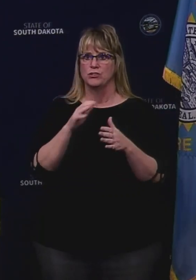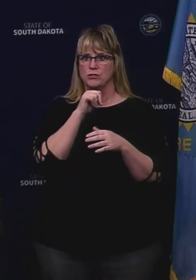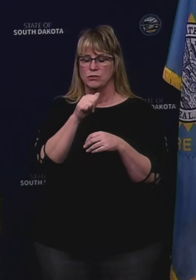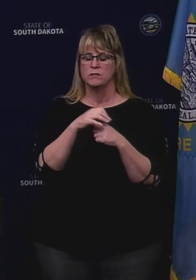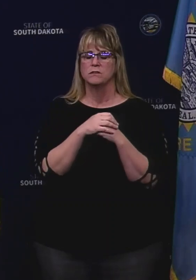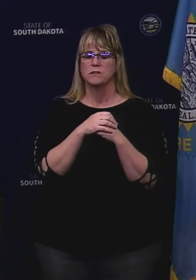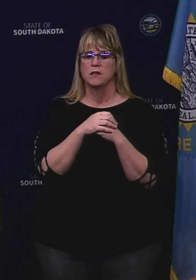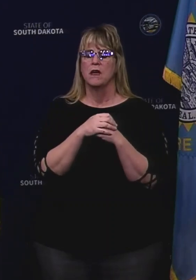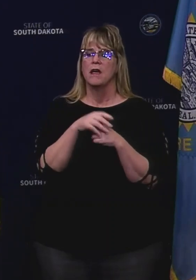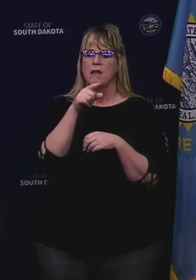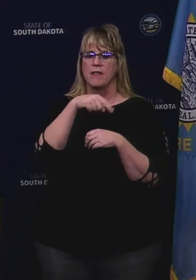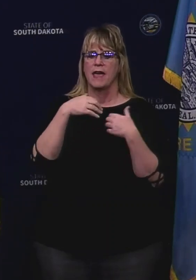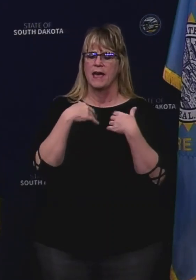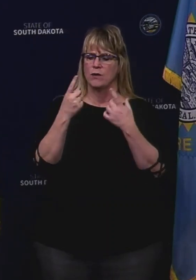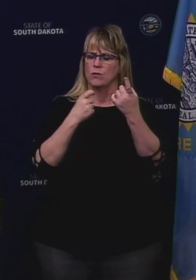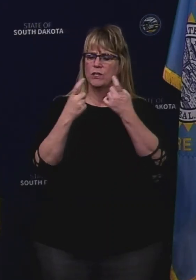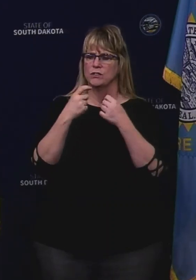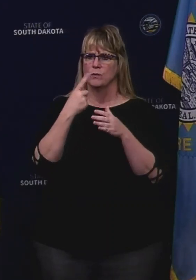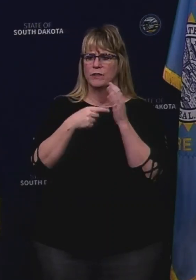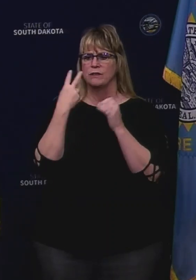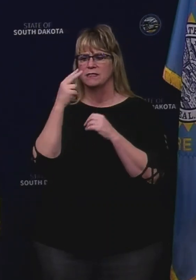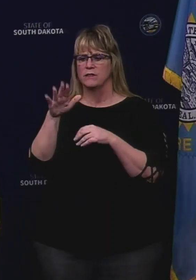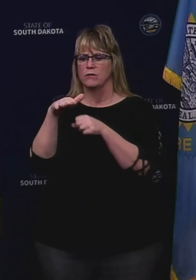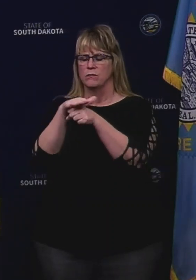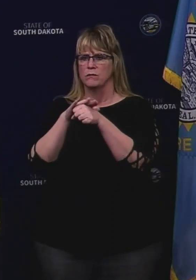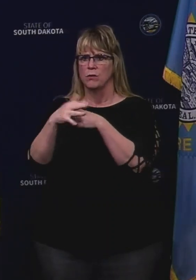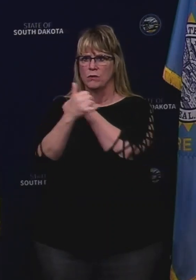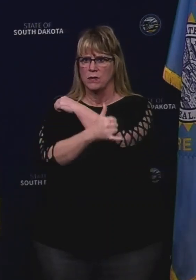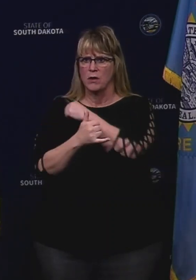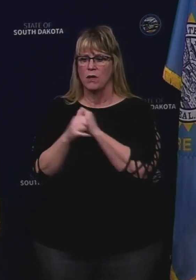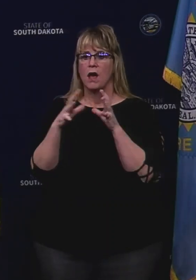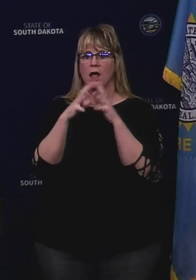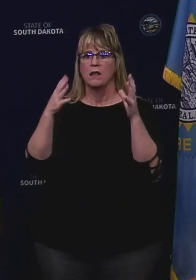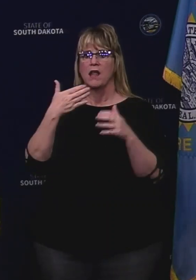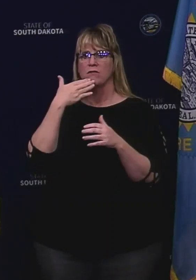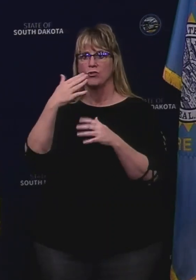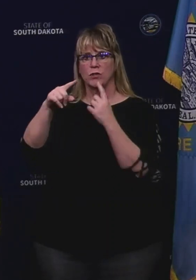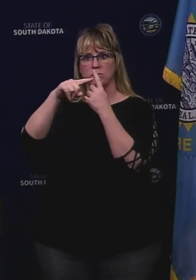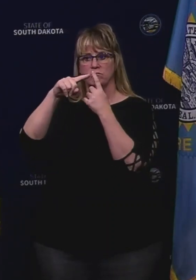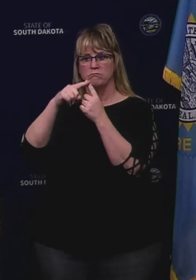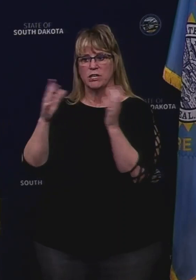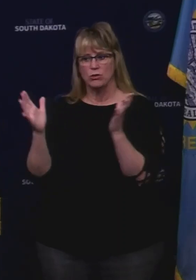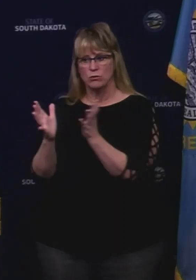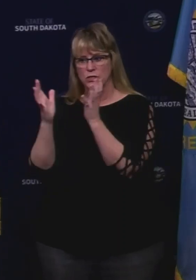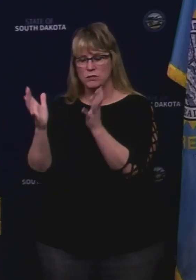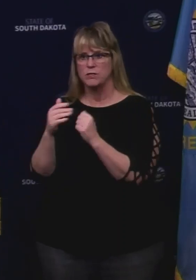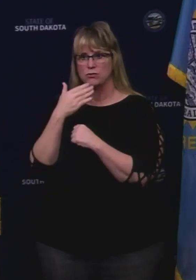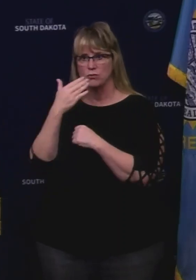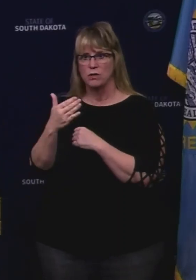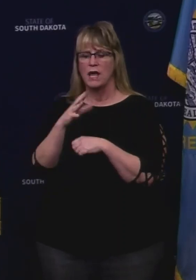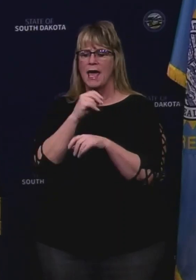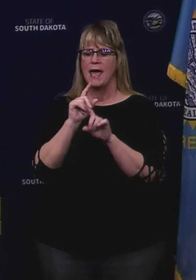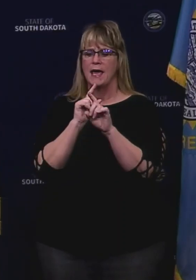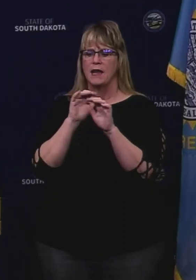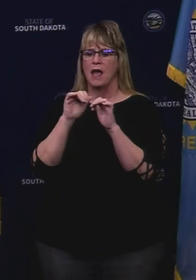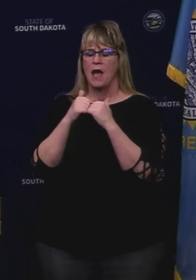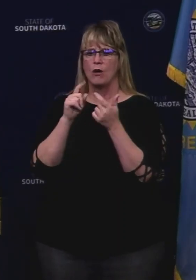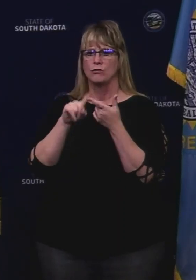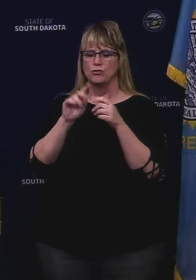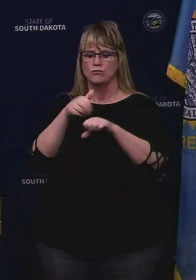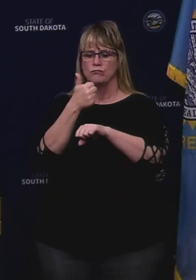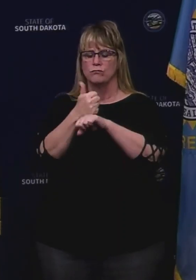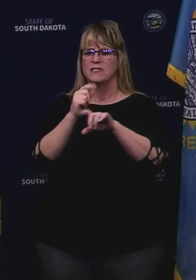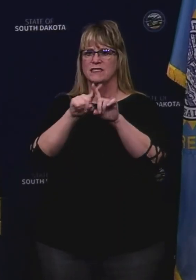of participation and questions about what they're seeing in their local counties, a lot of encouragement, and also questions being answered on how to implement